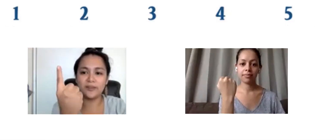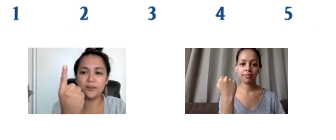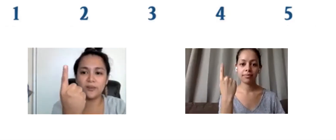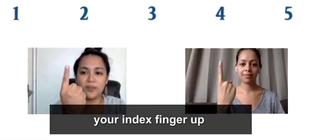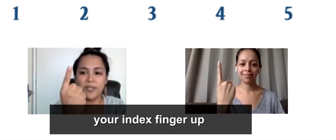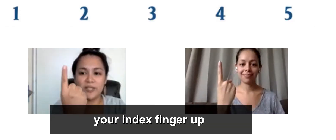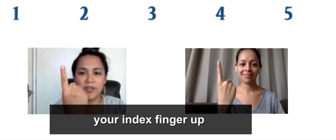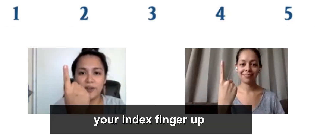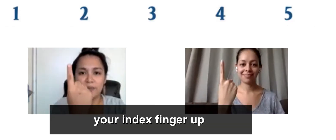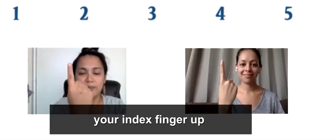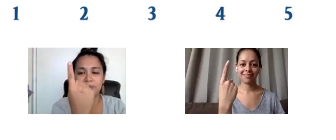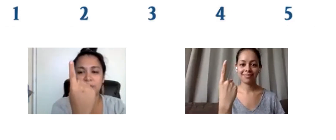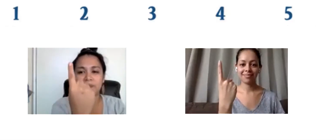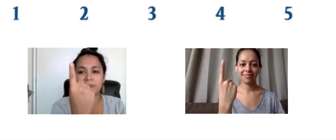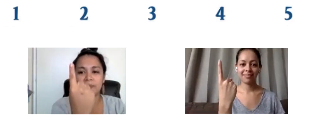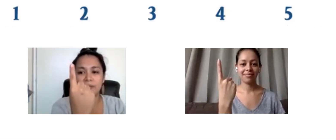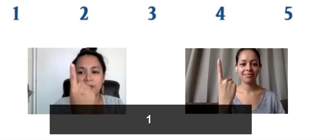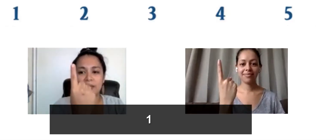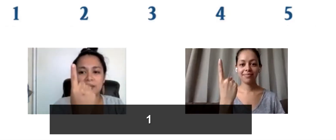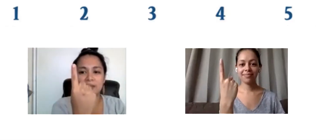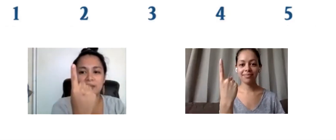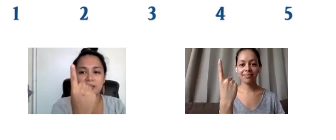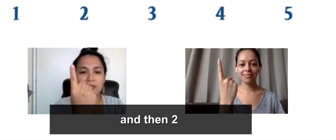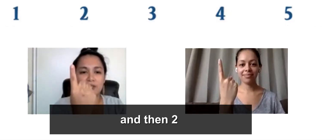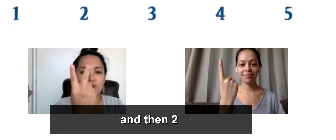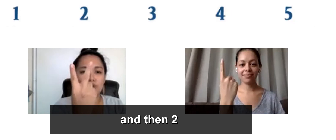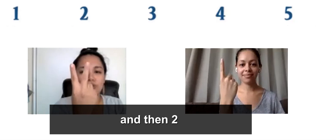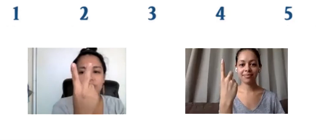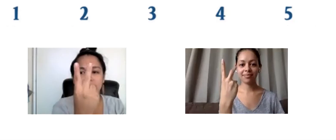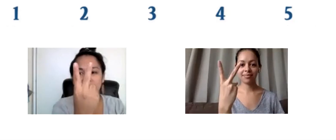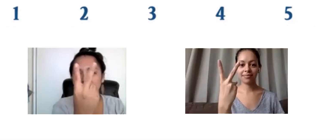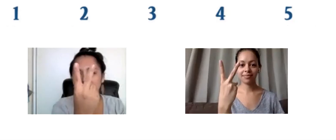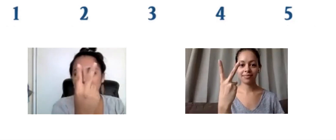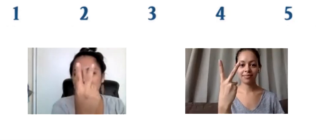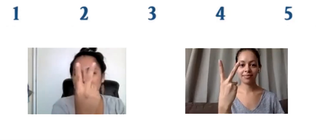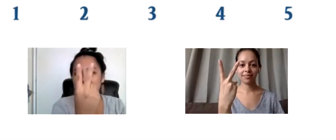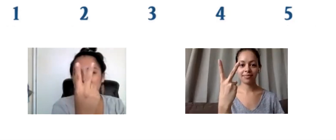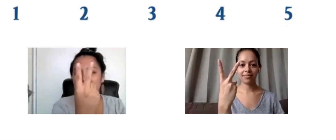1, your index finger up. 1, and then 2.